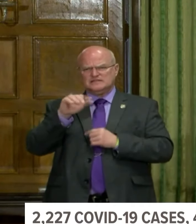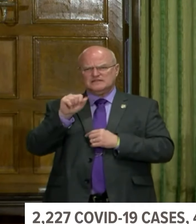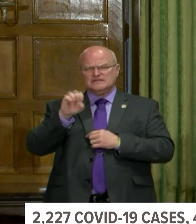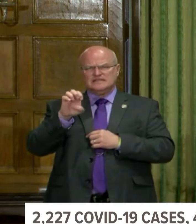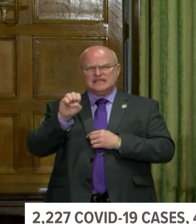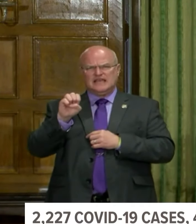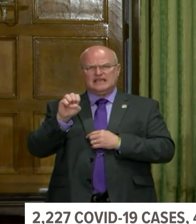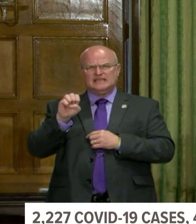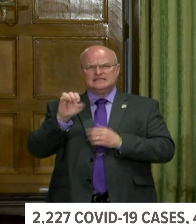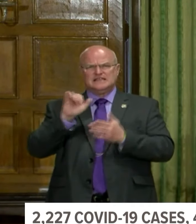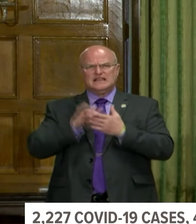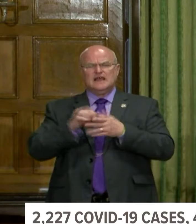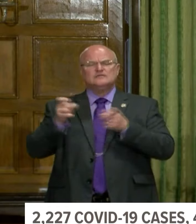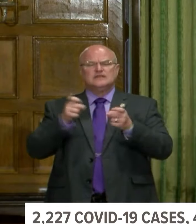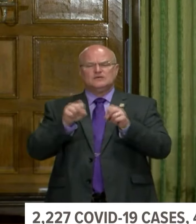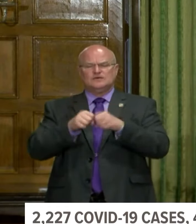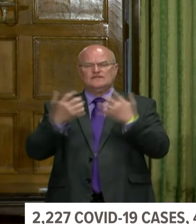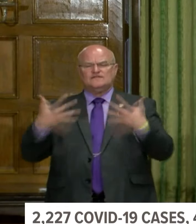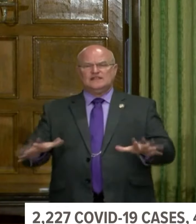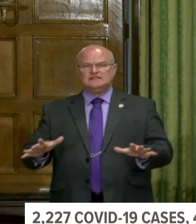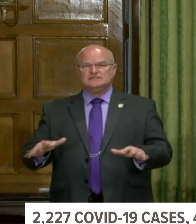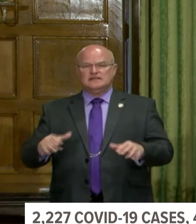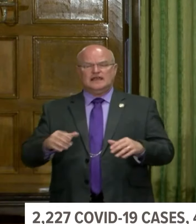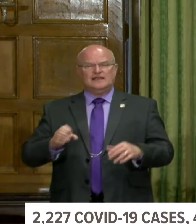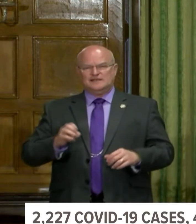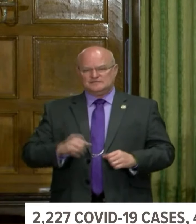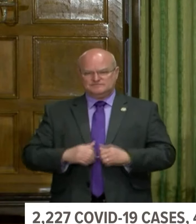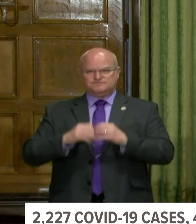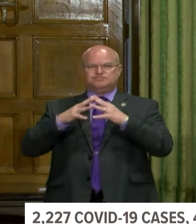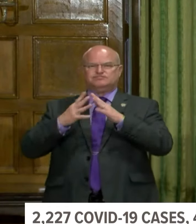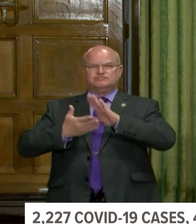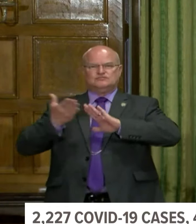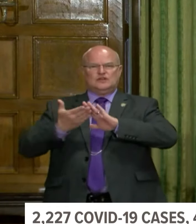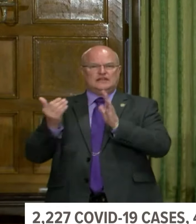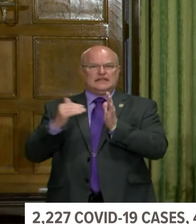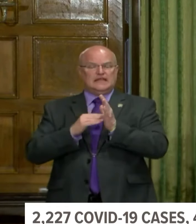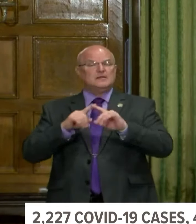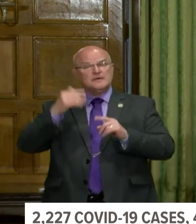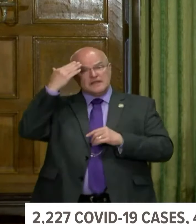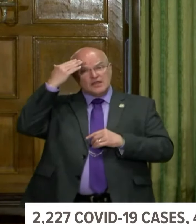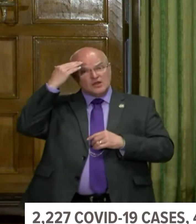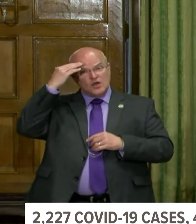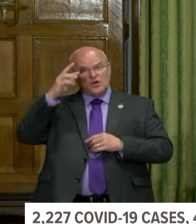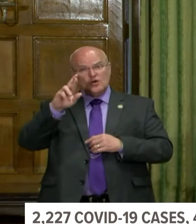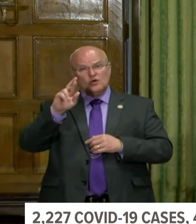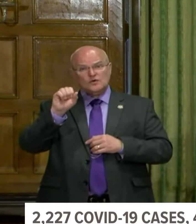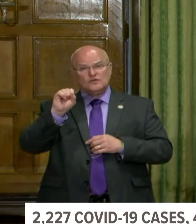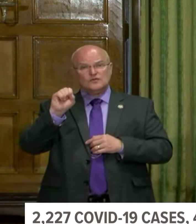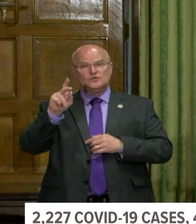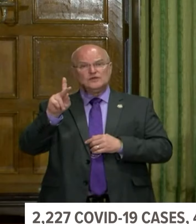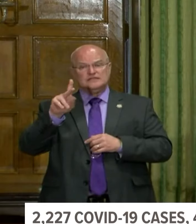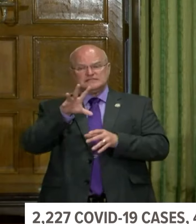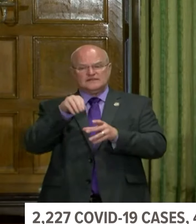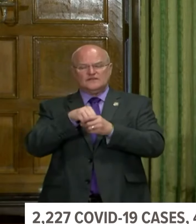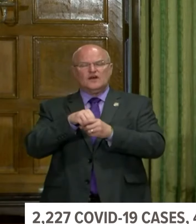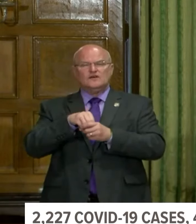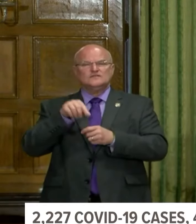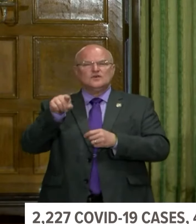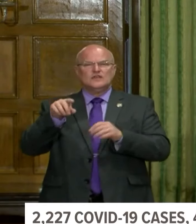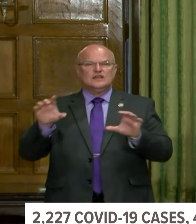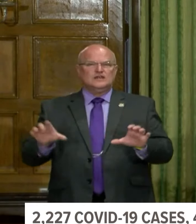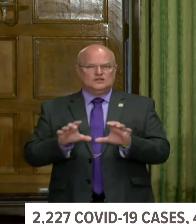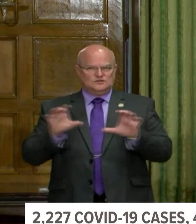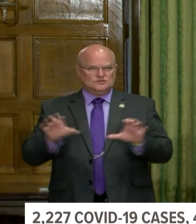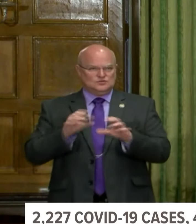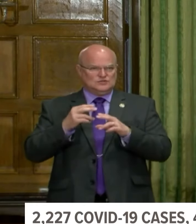case that was dealt with, and they're back in operation. But they know the risk that's involved, and so they're,